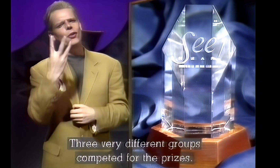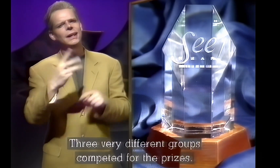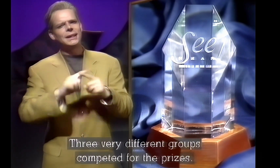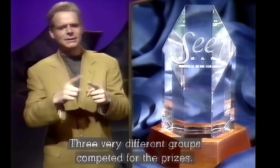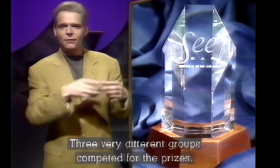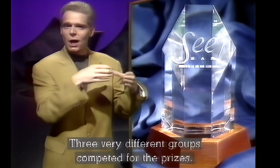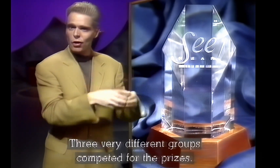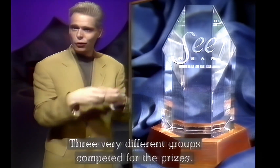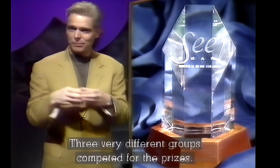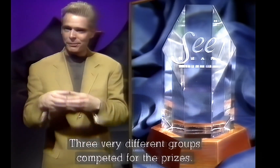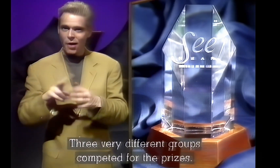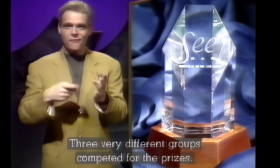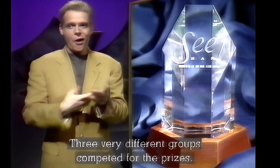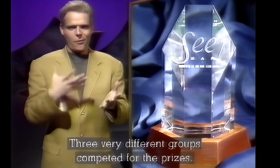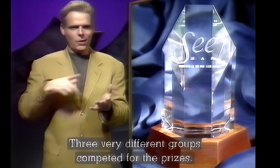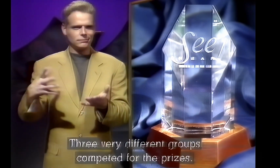3 very different groups competed for the prizes.